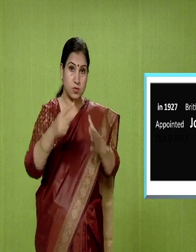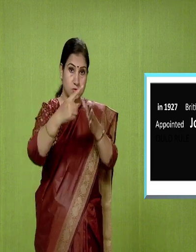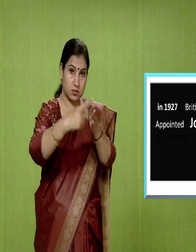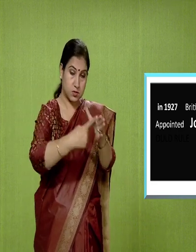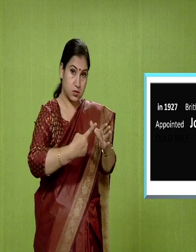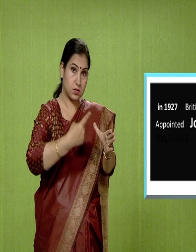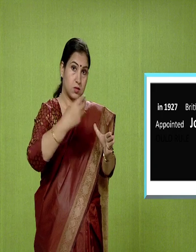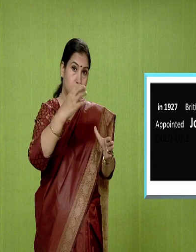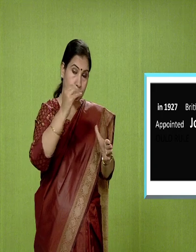John Simon.